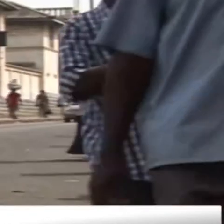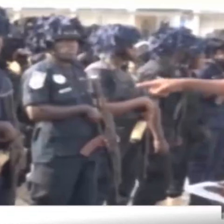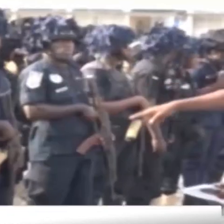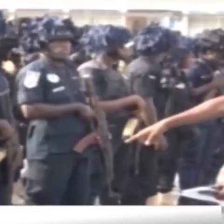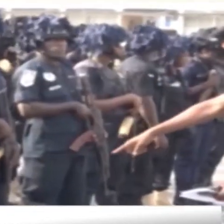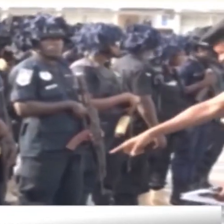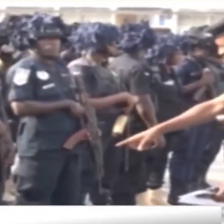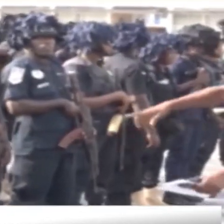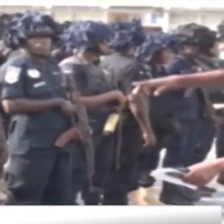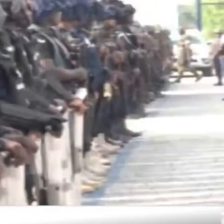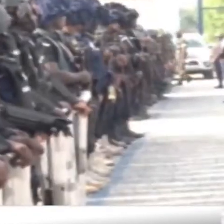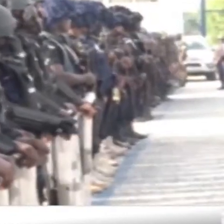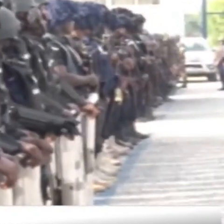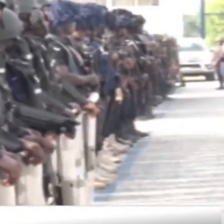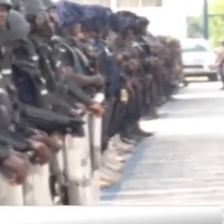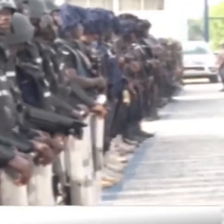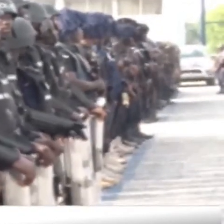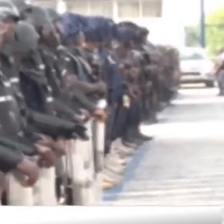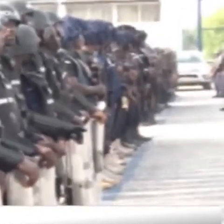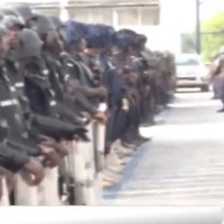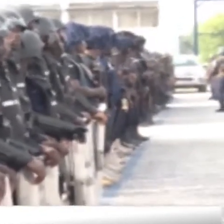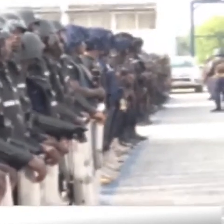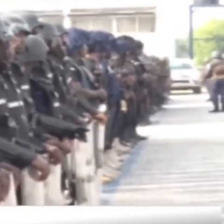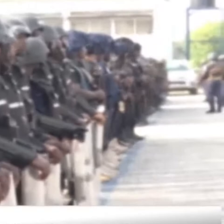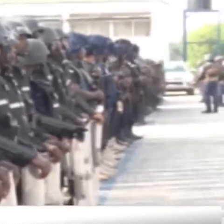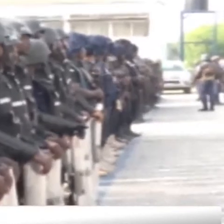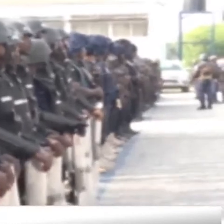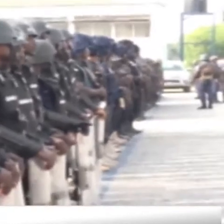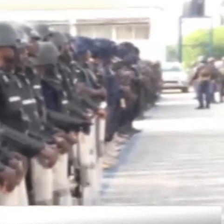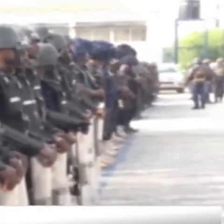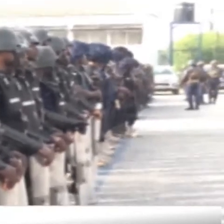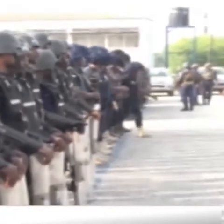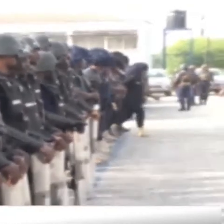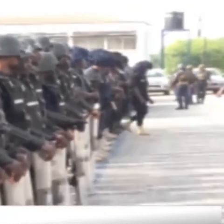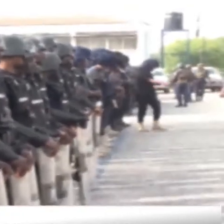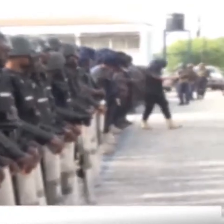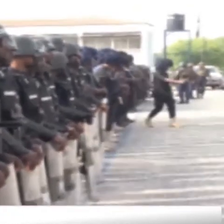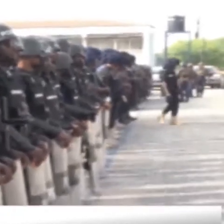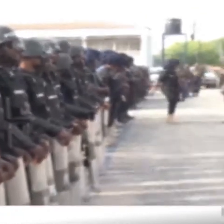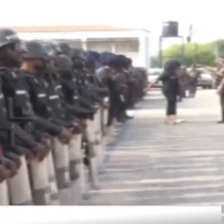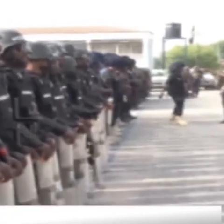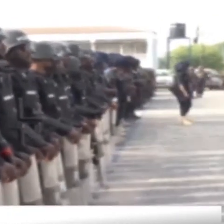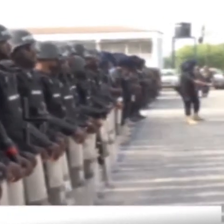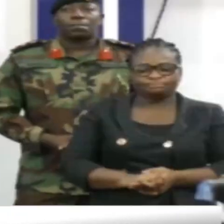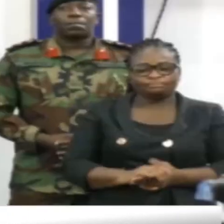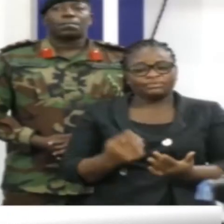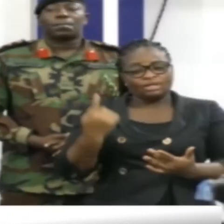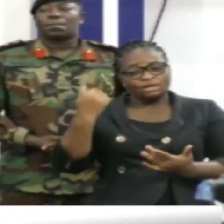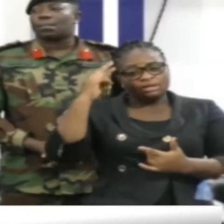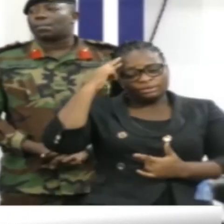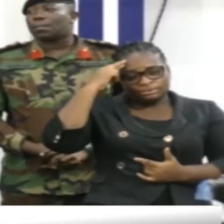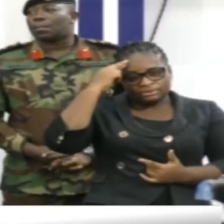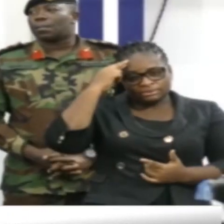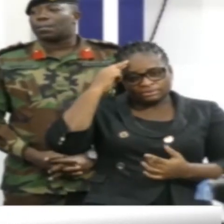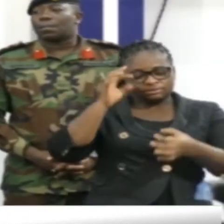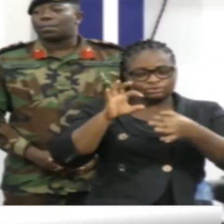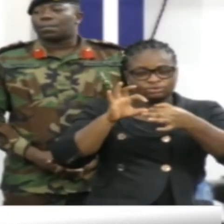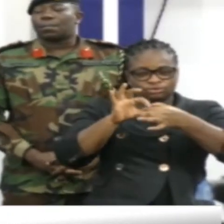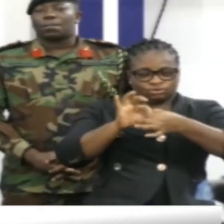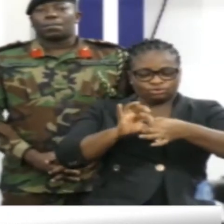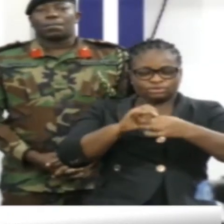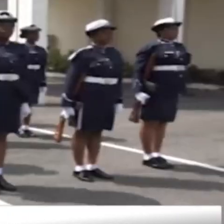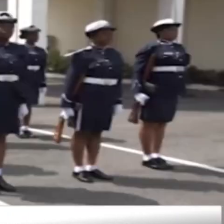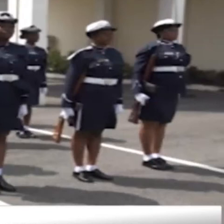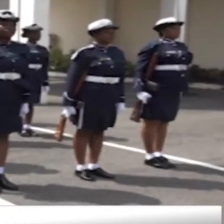to. There were concerns over excesses on the part of the security, but the operations director of the Ghana Police Service gave an